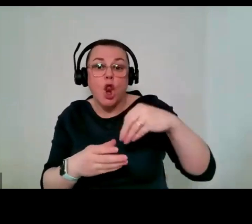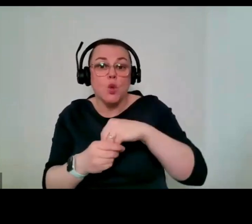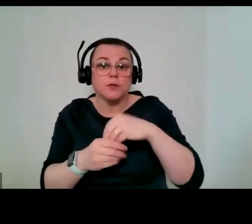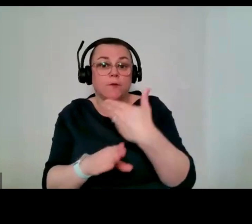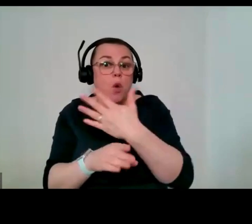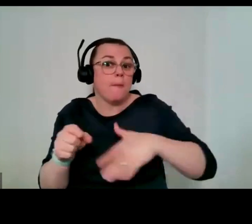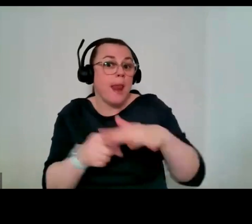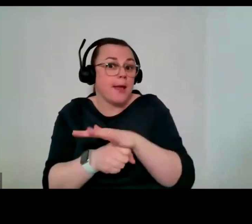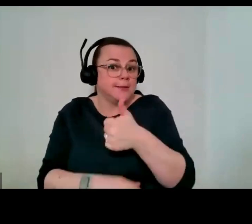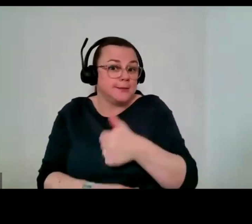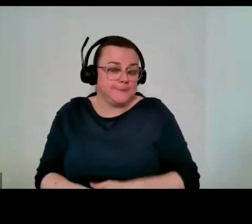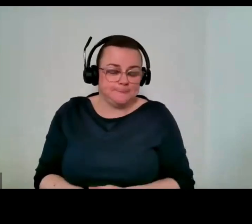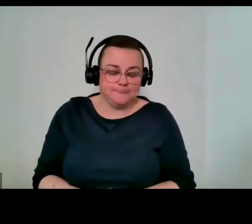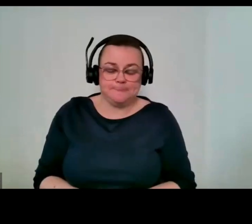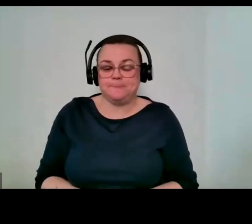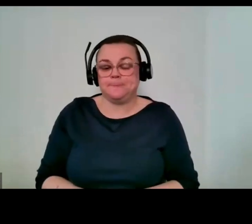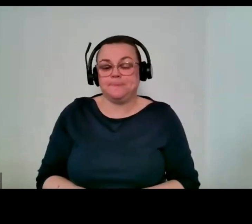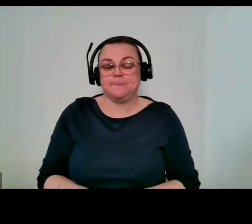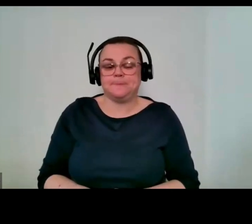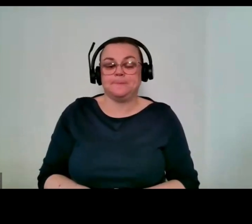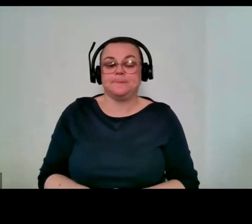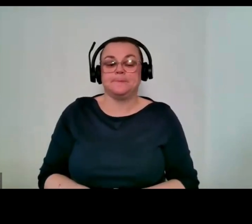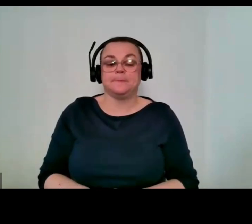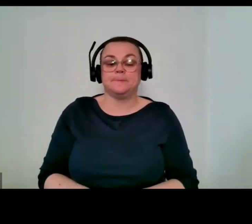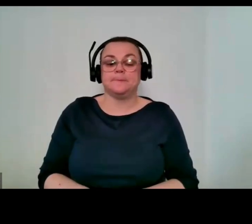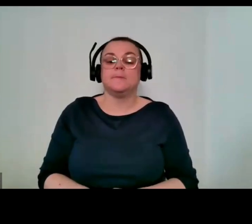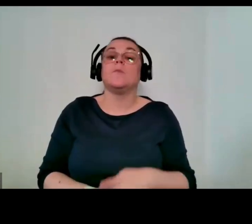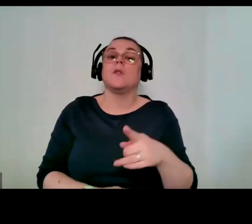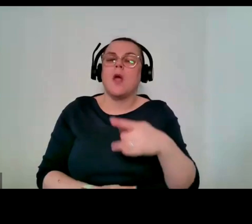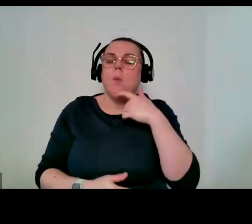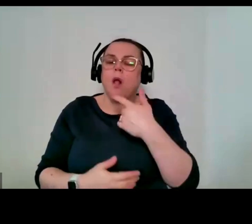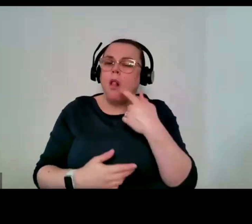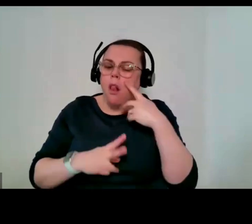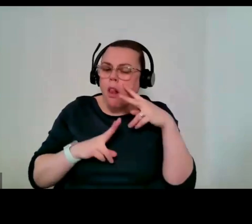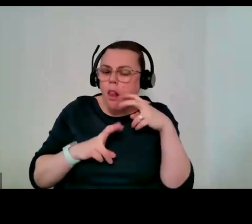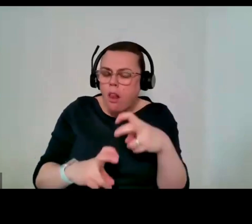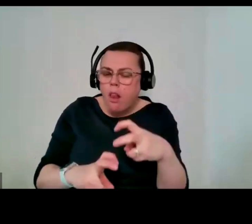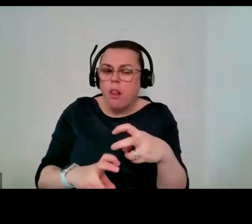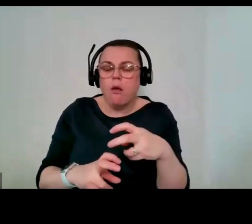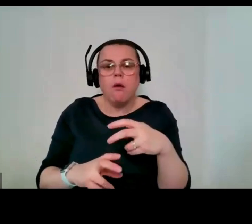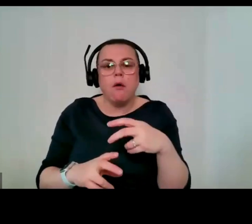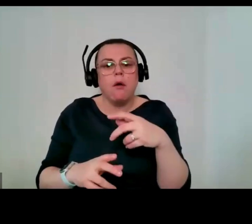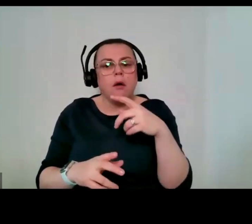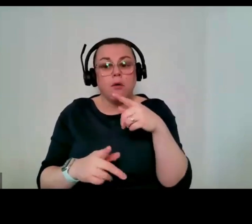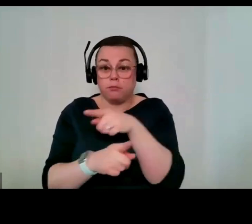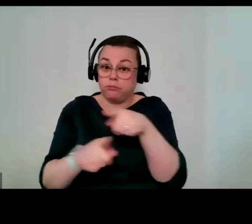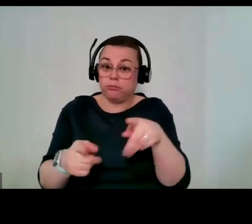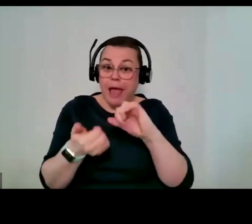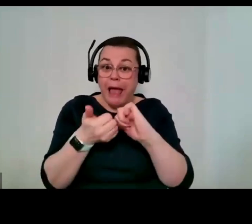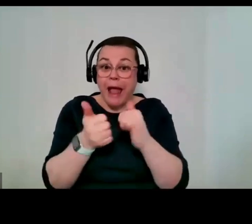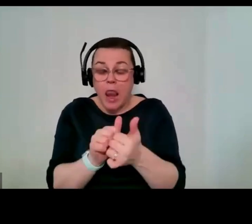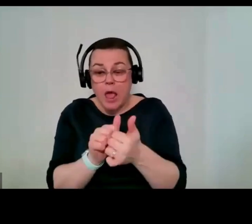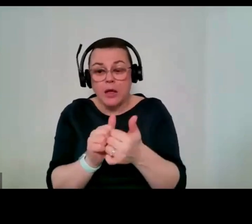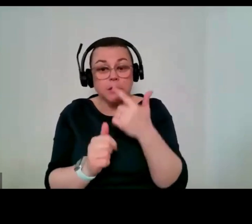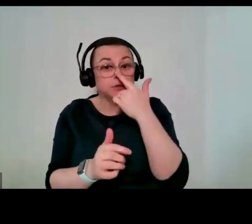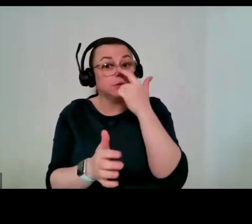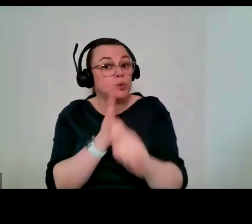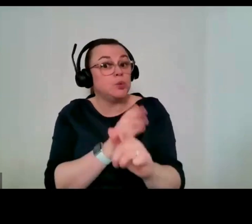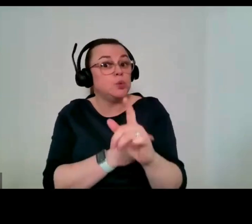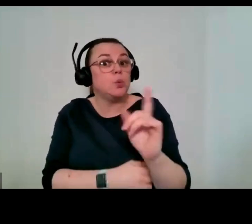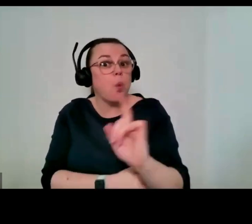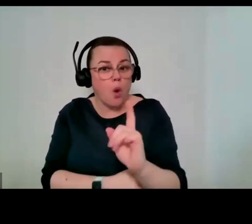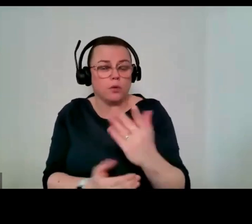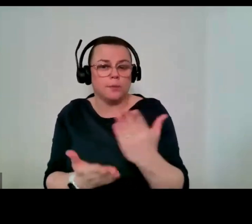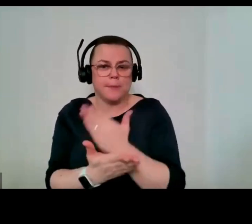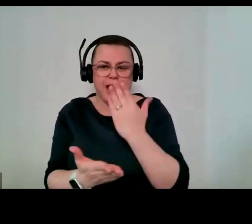loss. And then finally, we will explore what else you can do as allies to create that safe